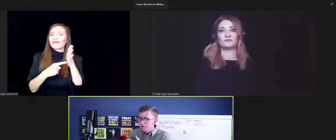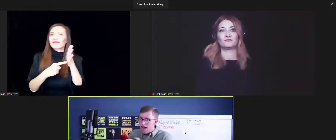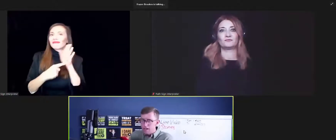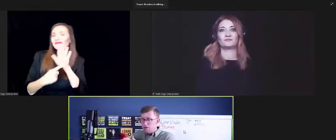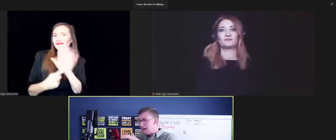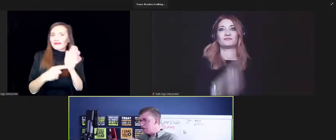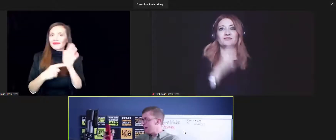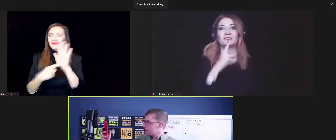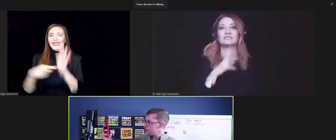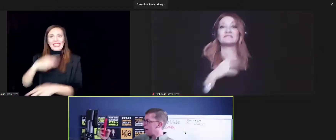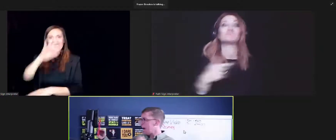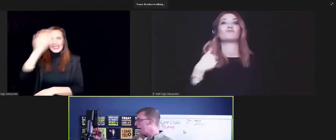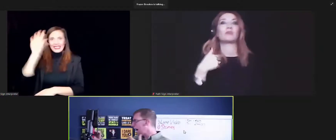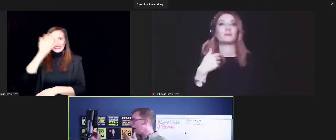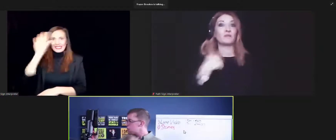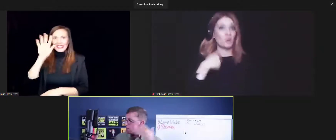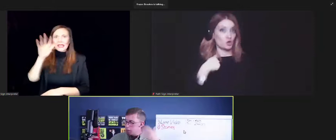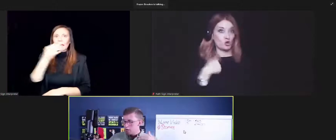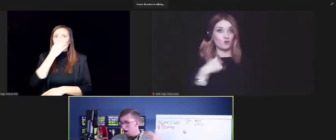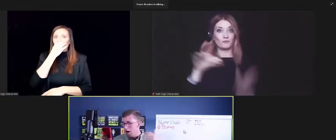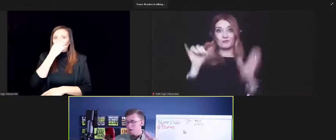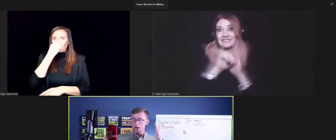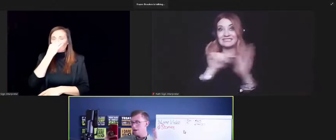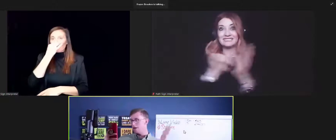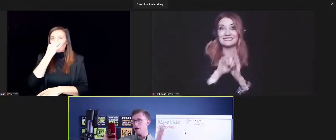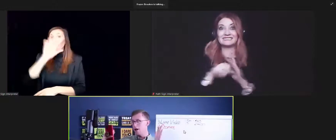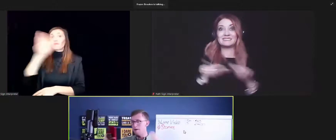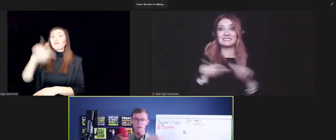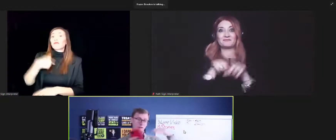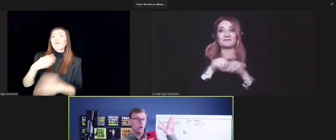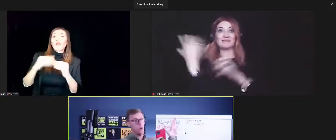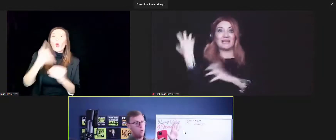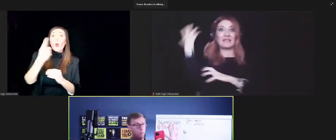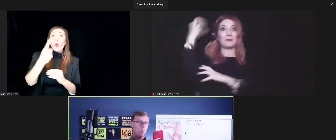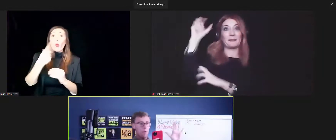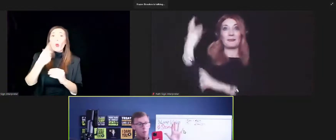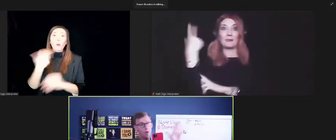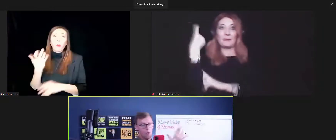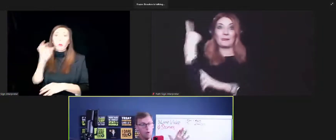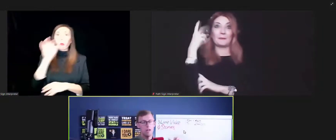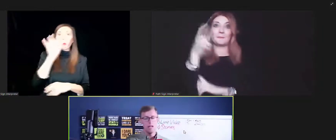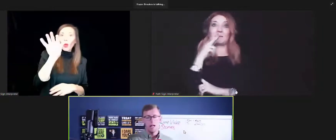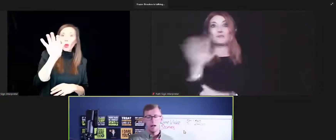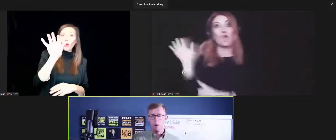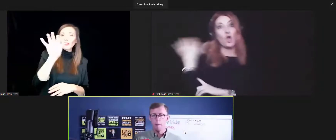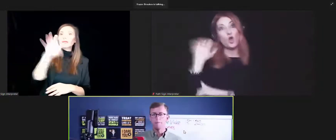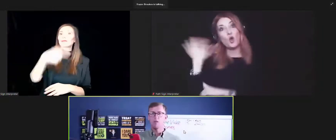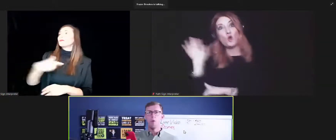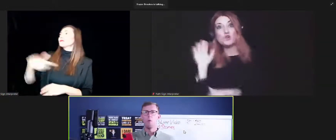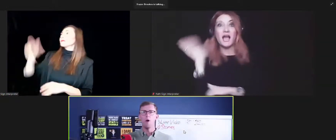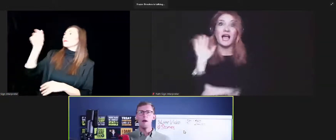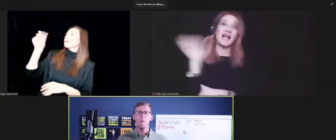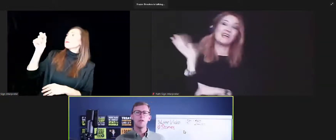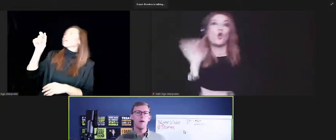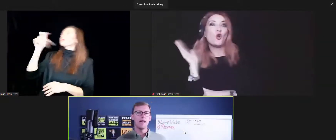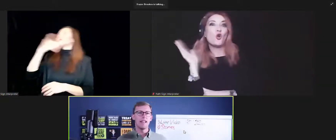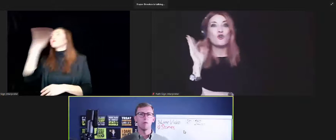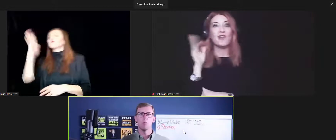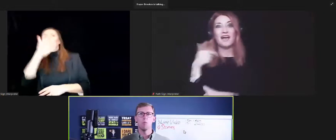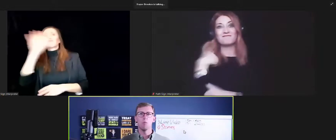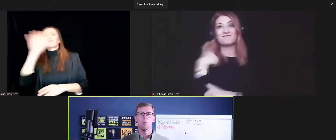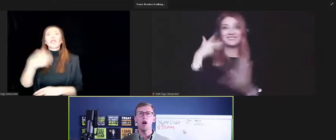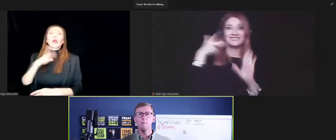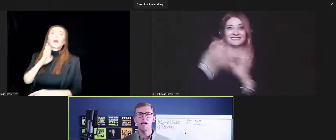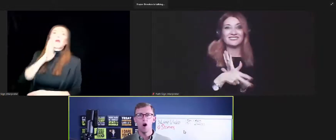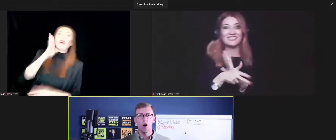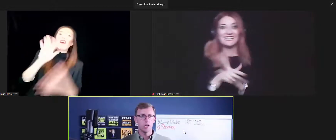you know, value, like, hey guys, tip of the day, my favorite quote, woo, woo, woo, woo. But what I remember doing is I was